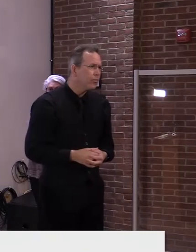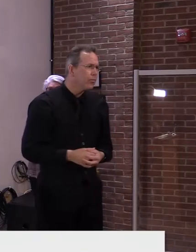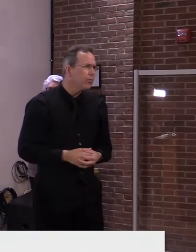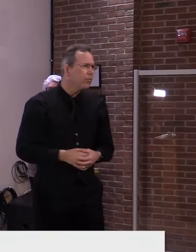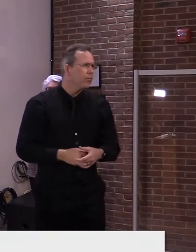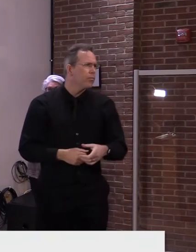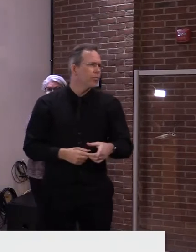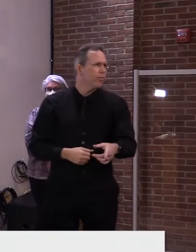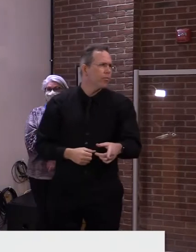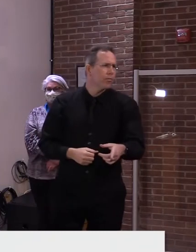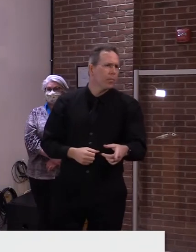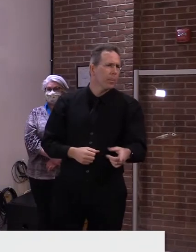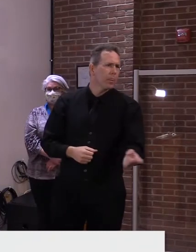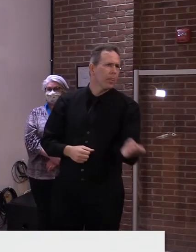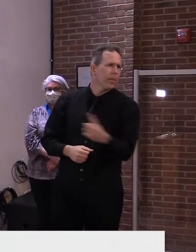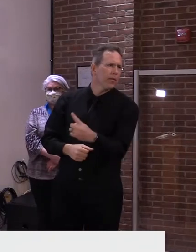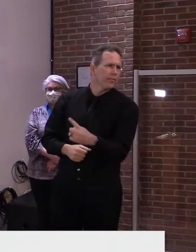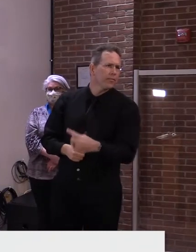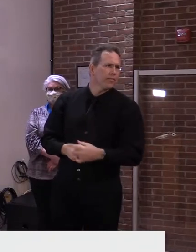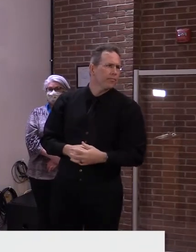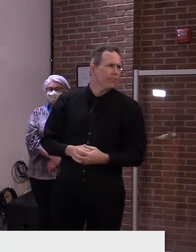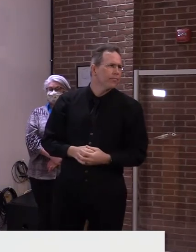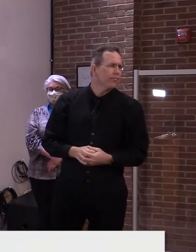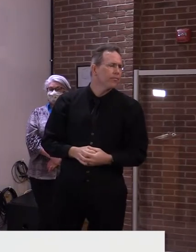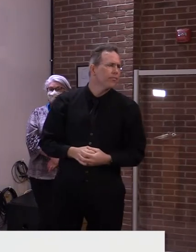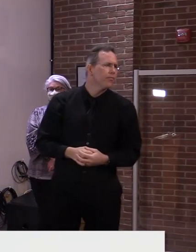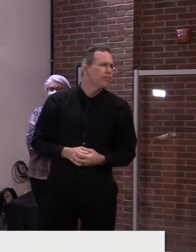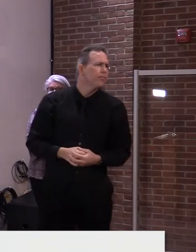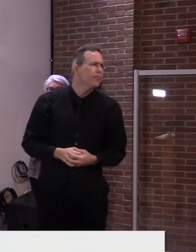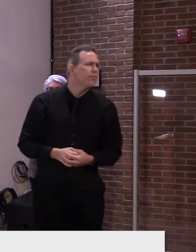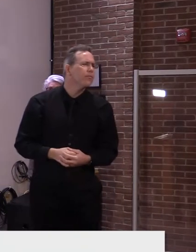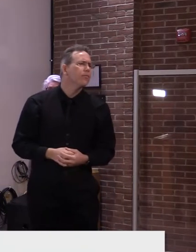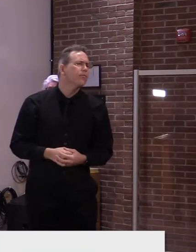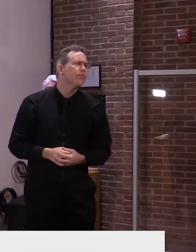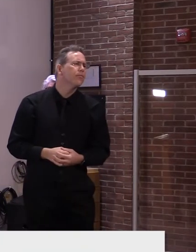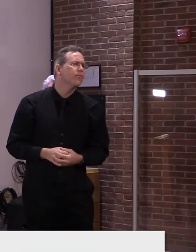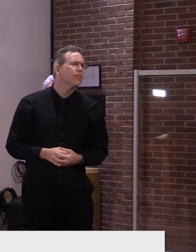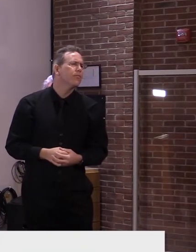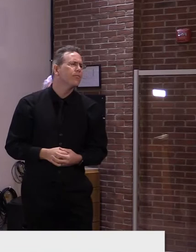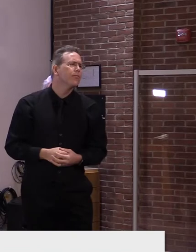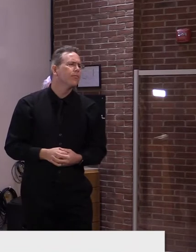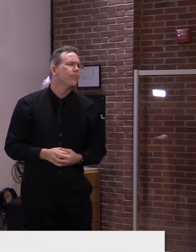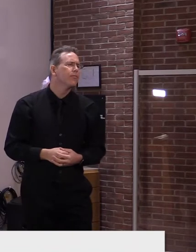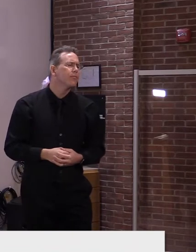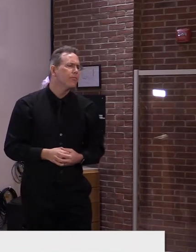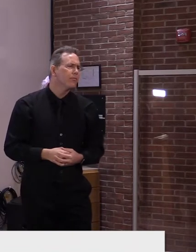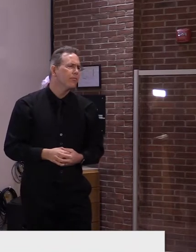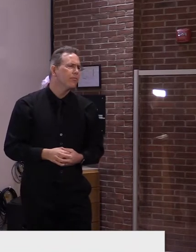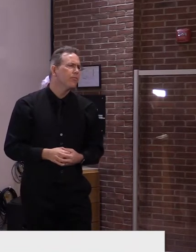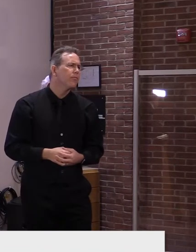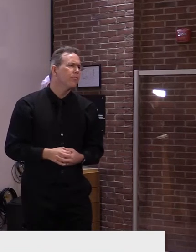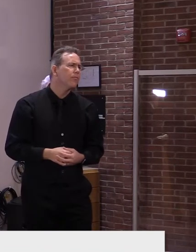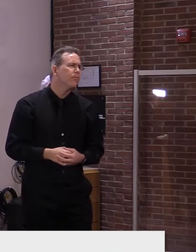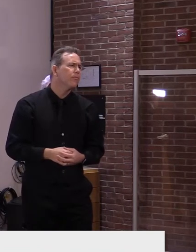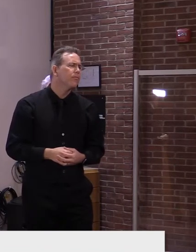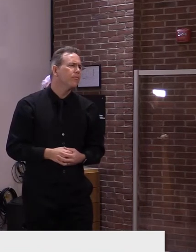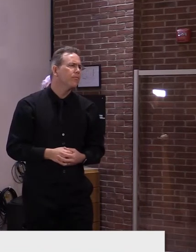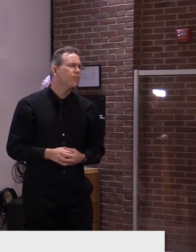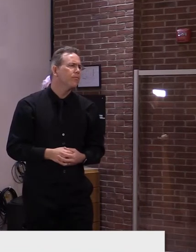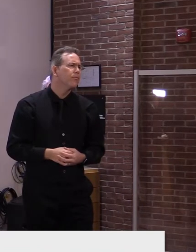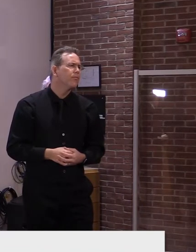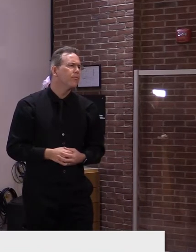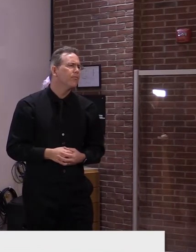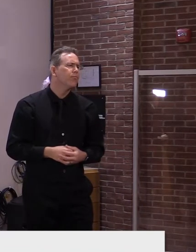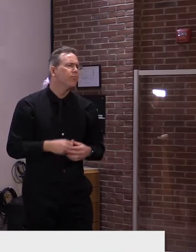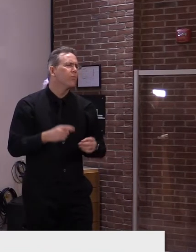Moving on, Governor, we had a reader reach out, wanted to know if a business could hold a